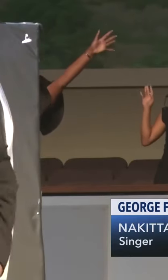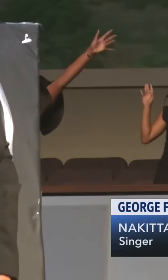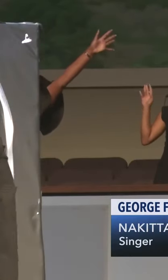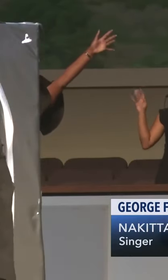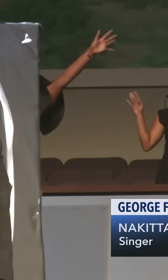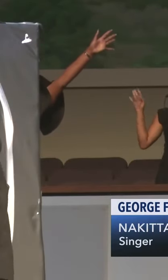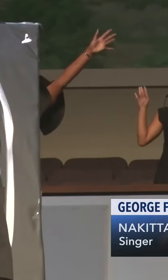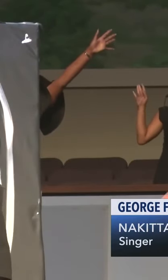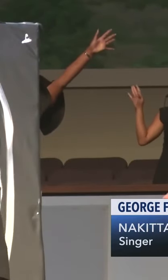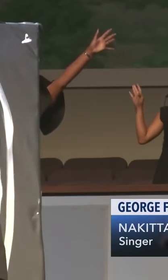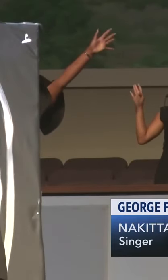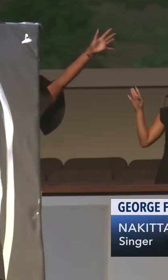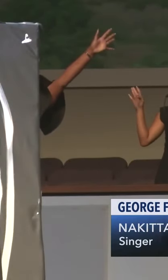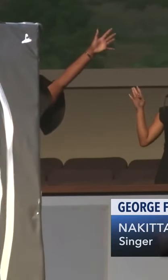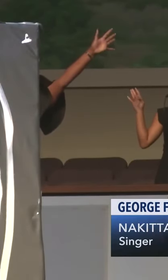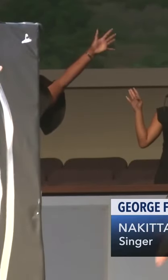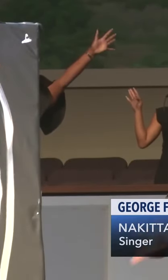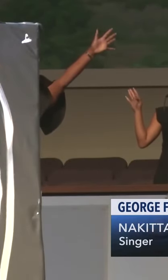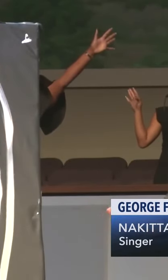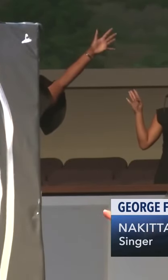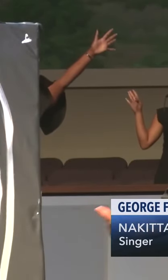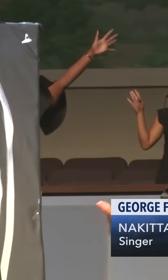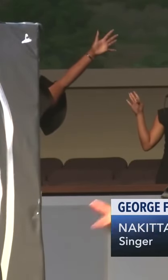toward us